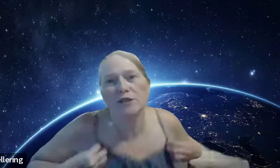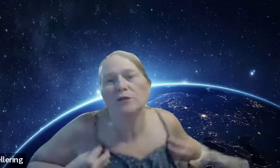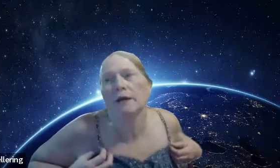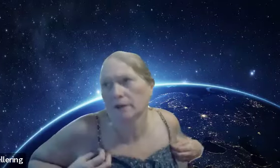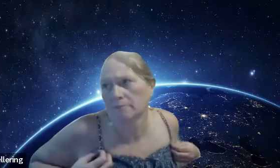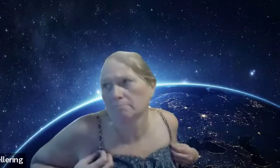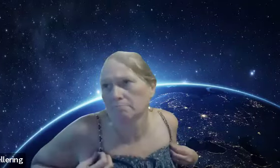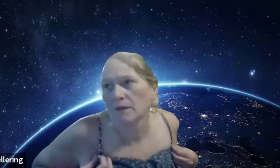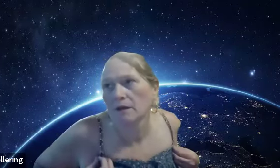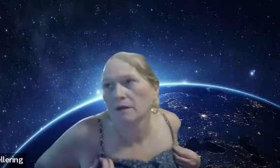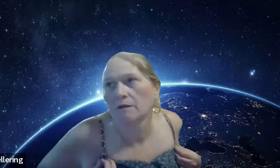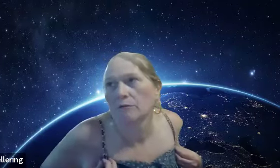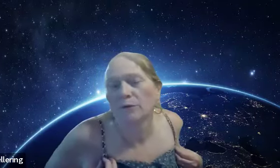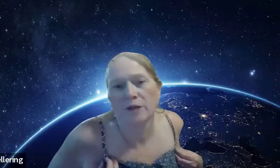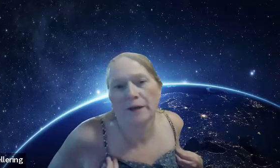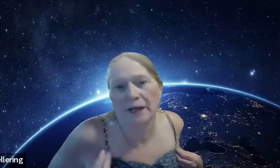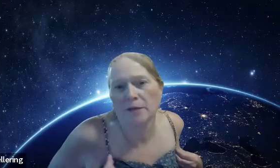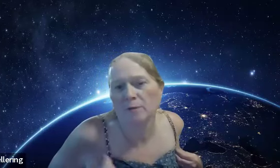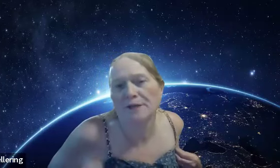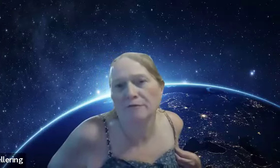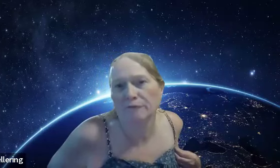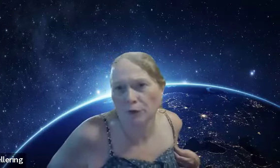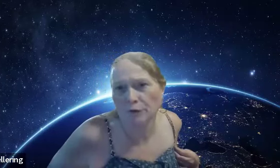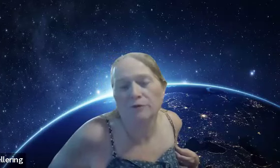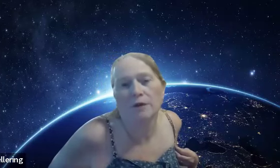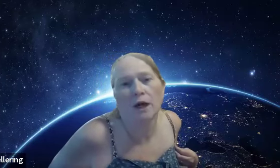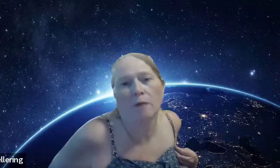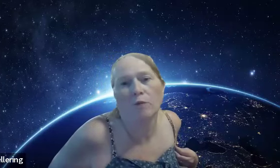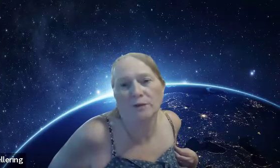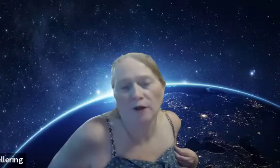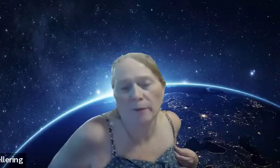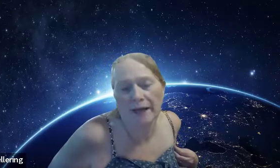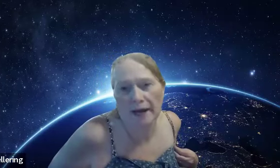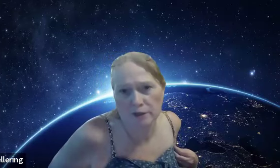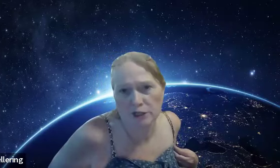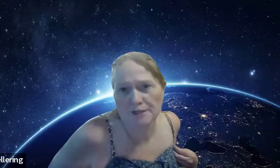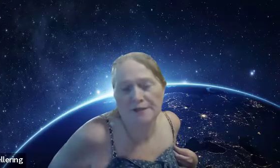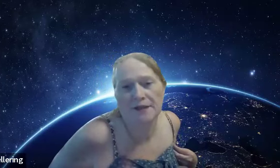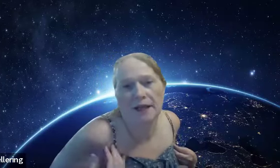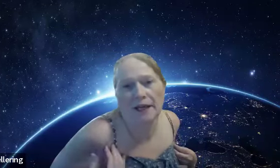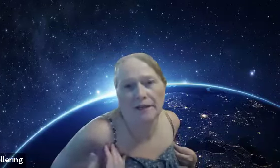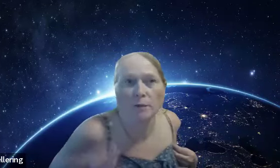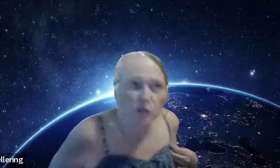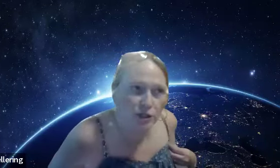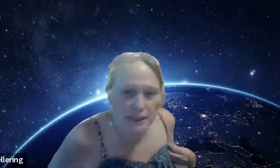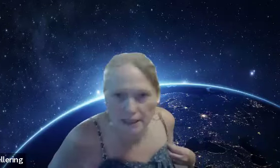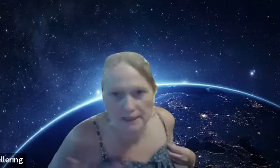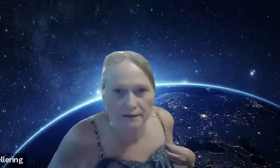do have when we talk about animals and food, we'll talk about allergies and emergencies and things